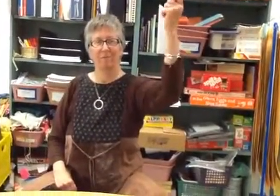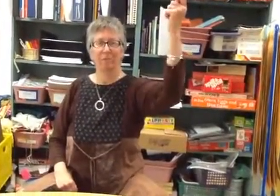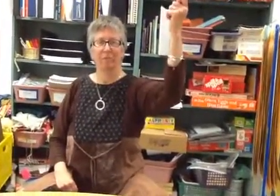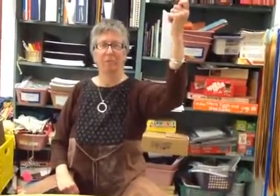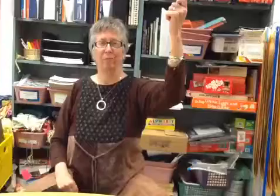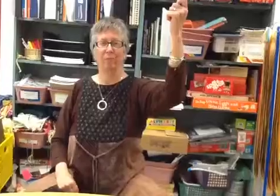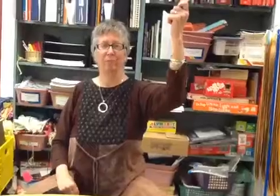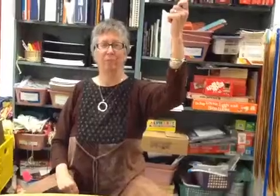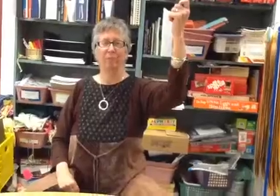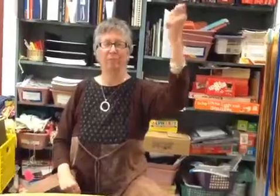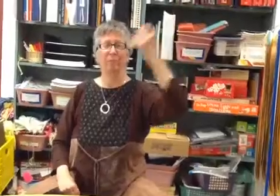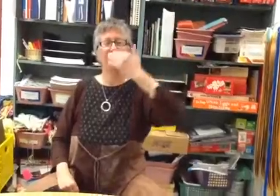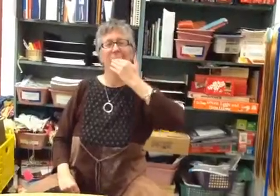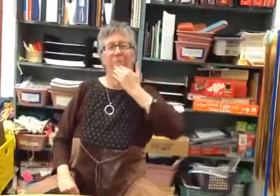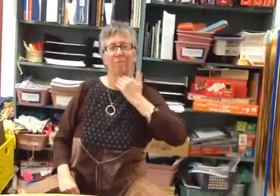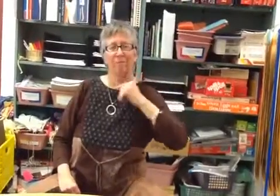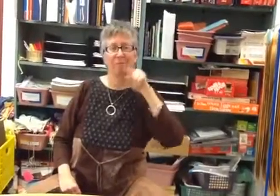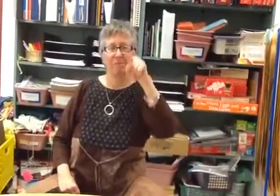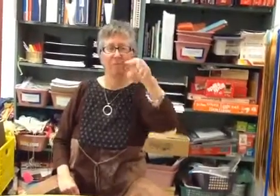'Cause baby, you're a firework.